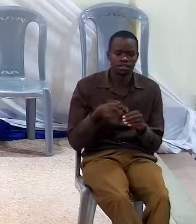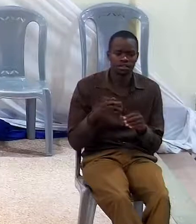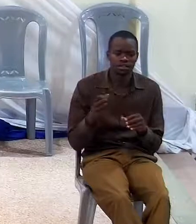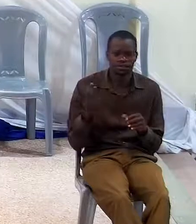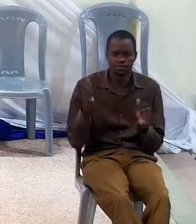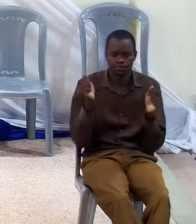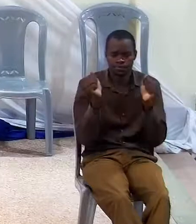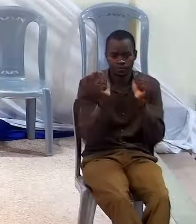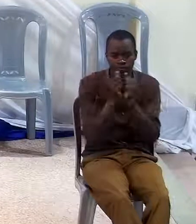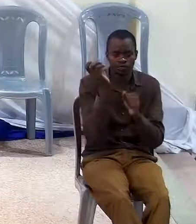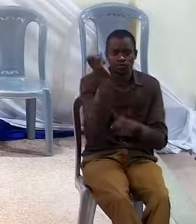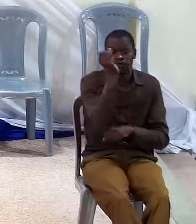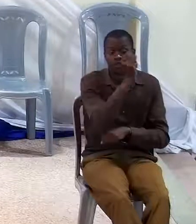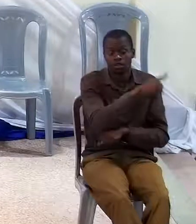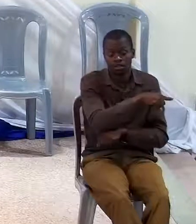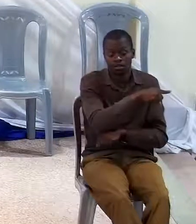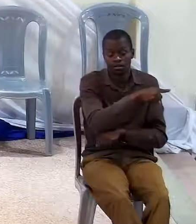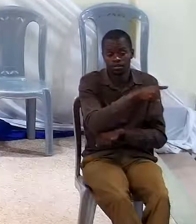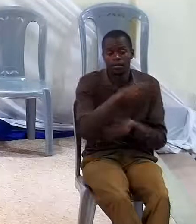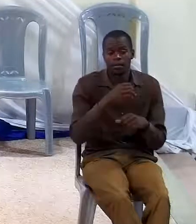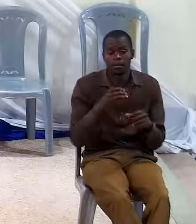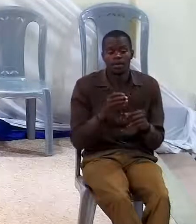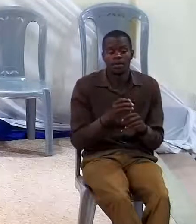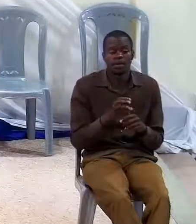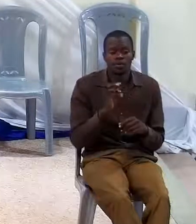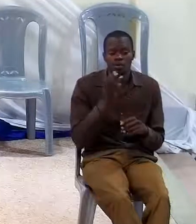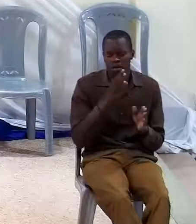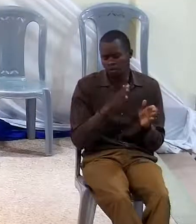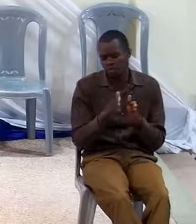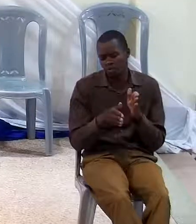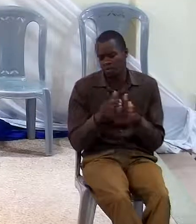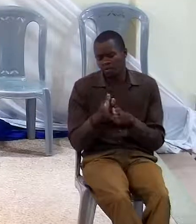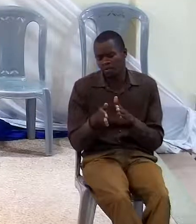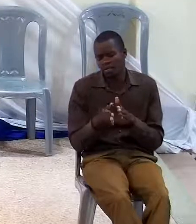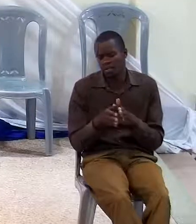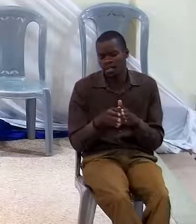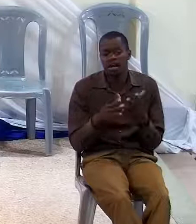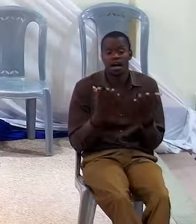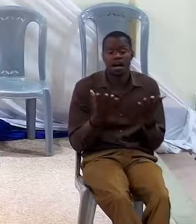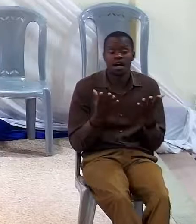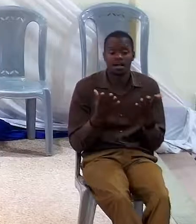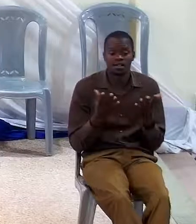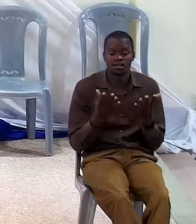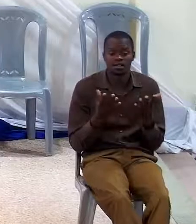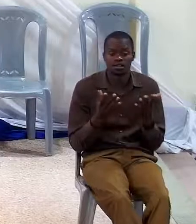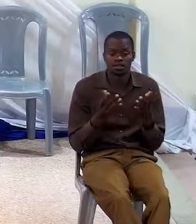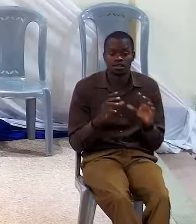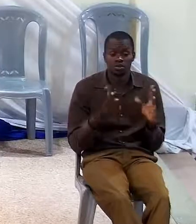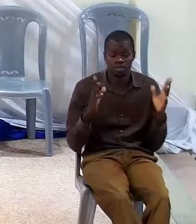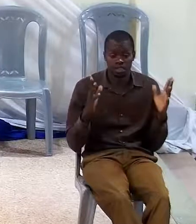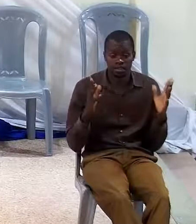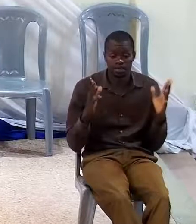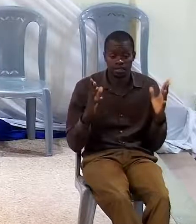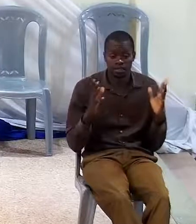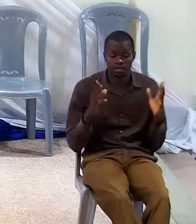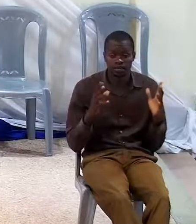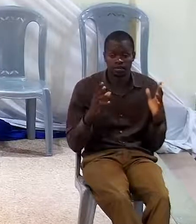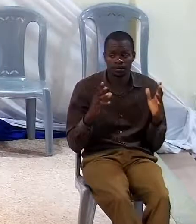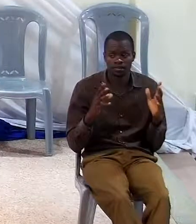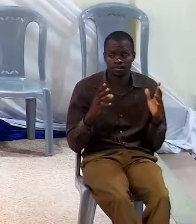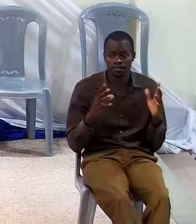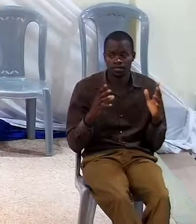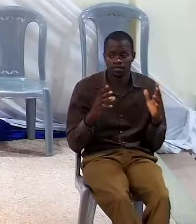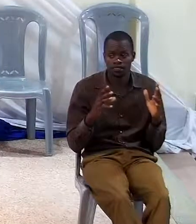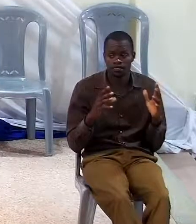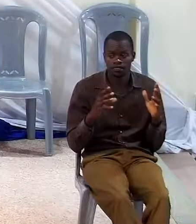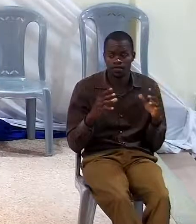prepare, you plan on how you are going to celebrate, on how you are going to get together as a